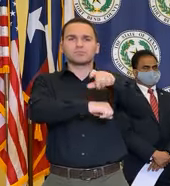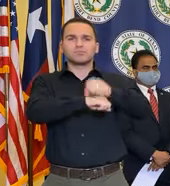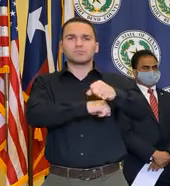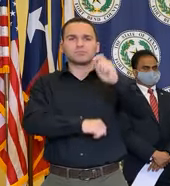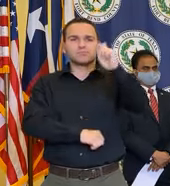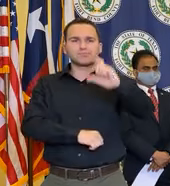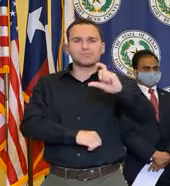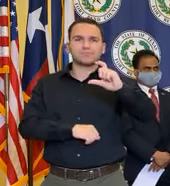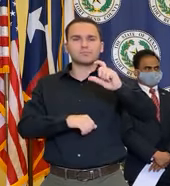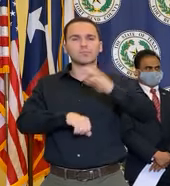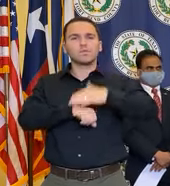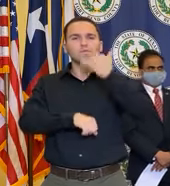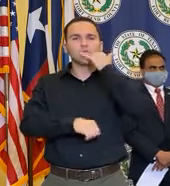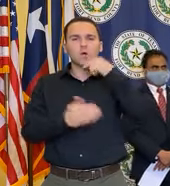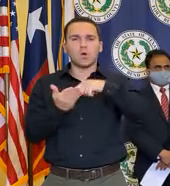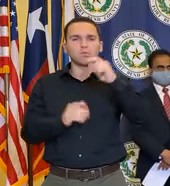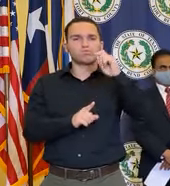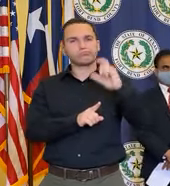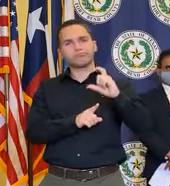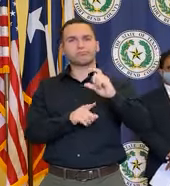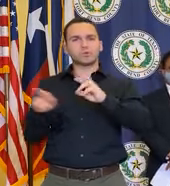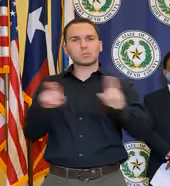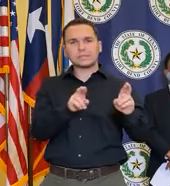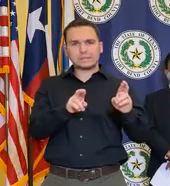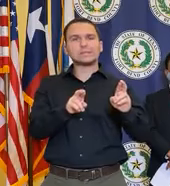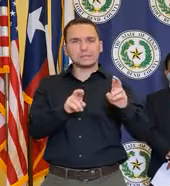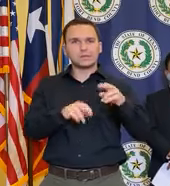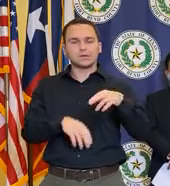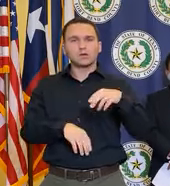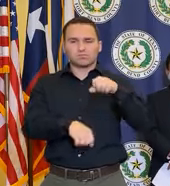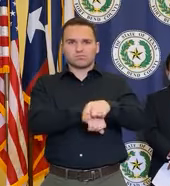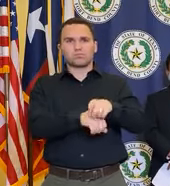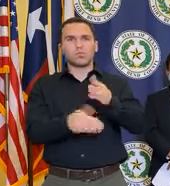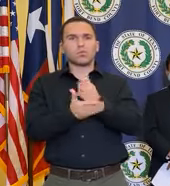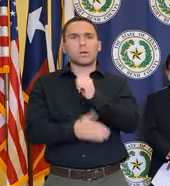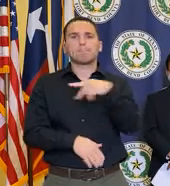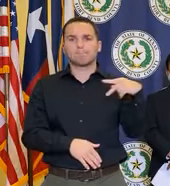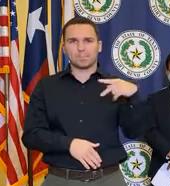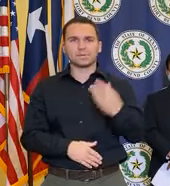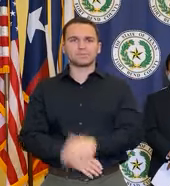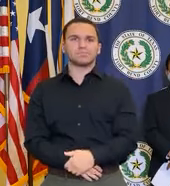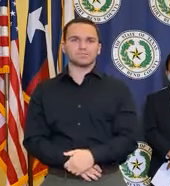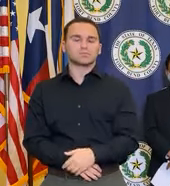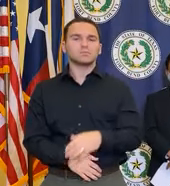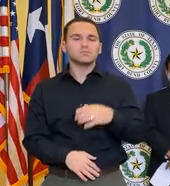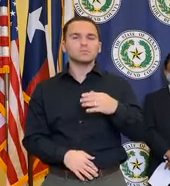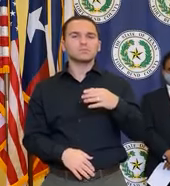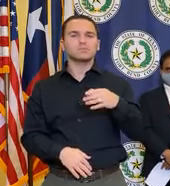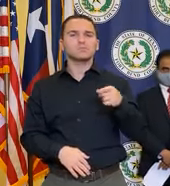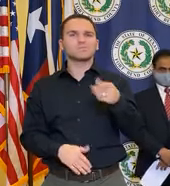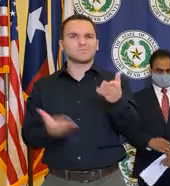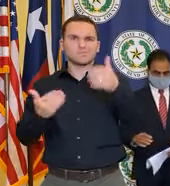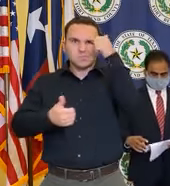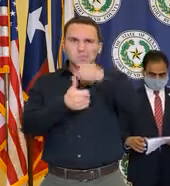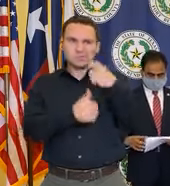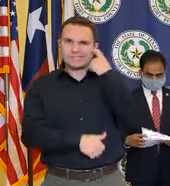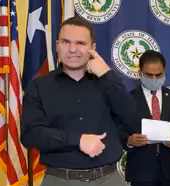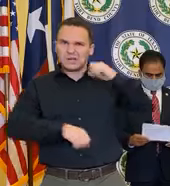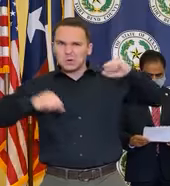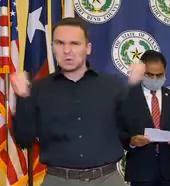County, that alert will be pushed directly to my FBC mobile app. So I'm sure you all remember the winter storm we recently